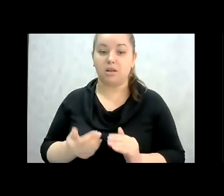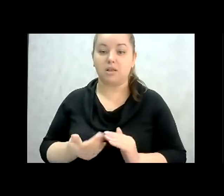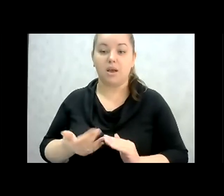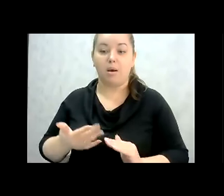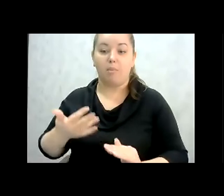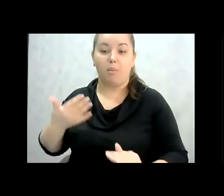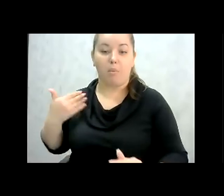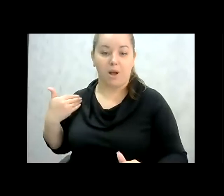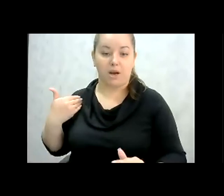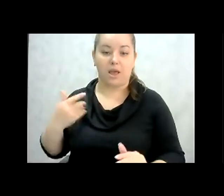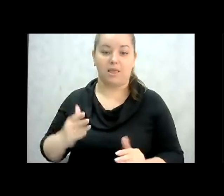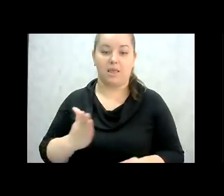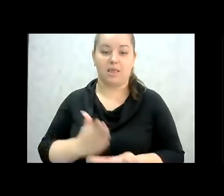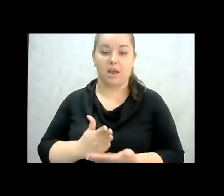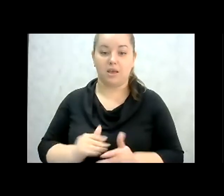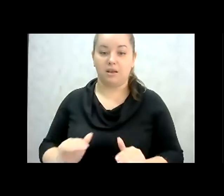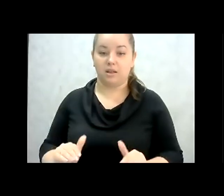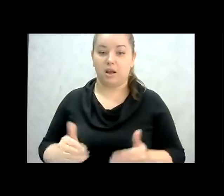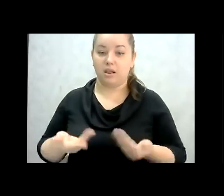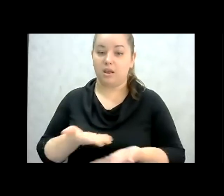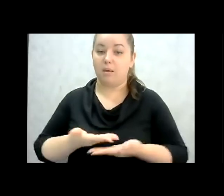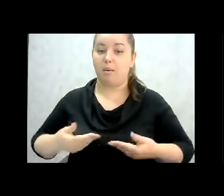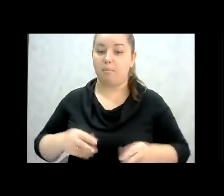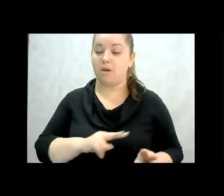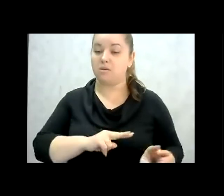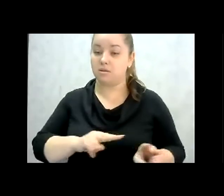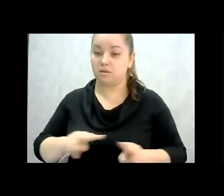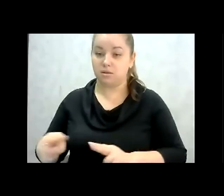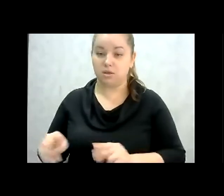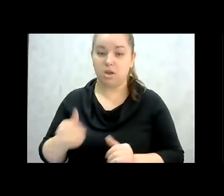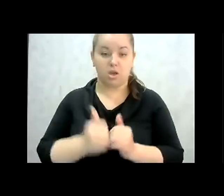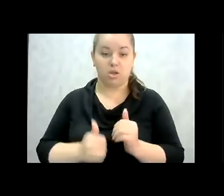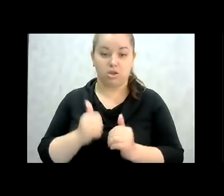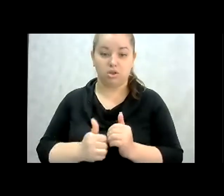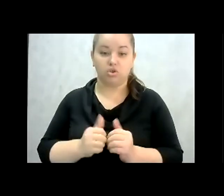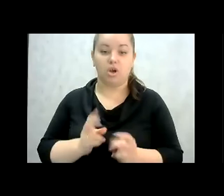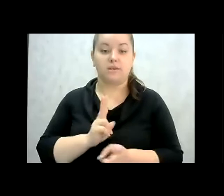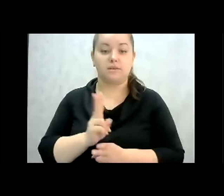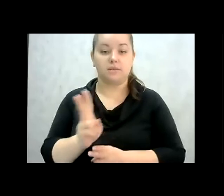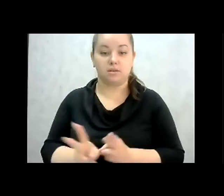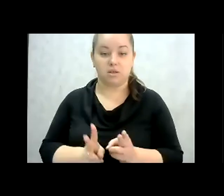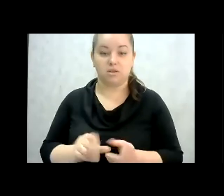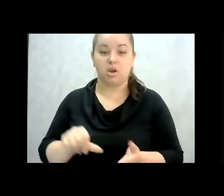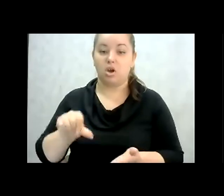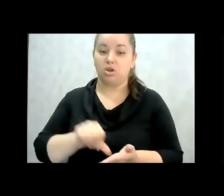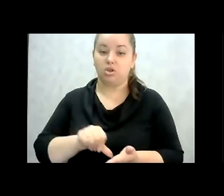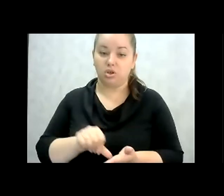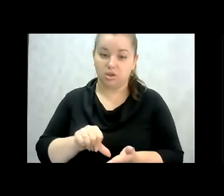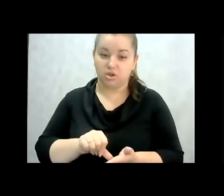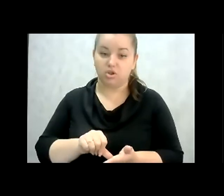election commission members, and this includes in between the 2 rounds and on election day, is something that has not yet been